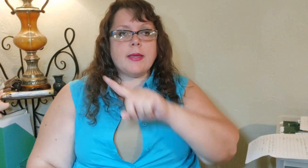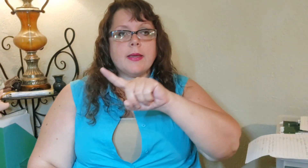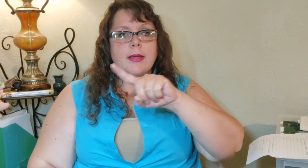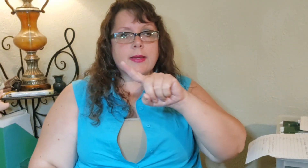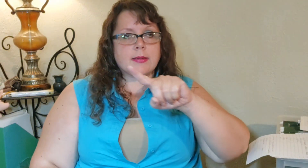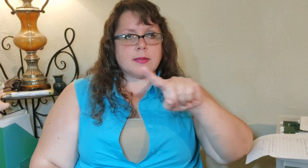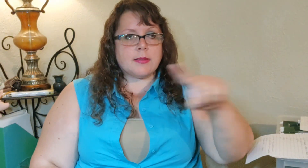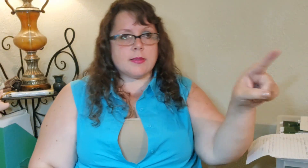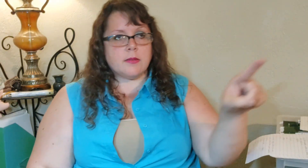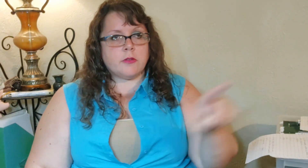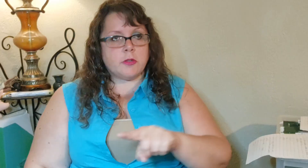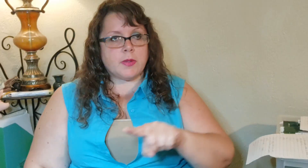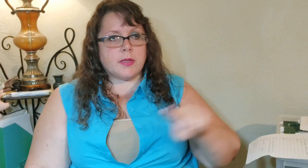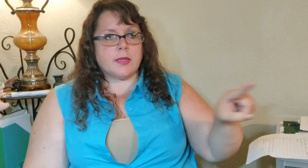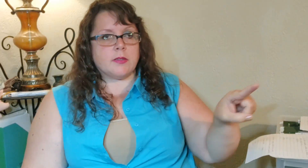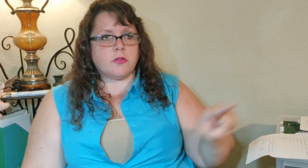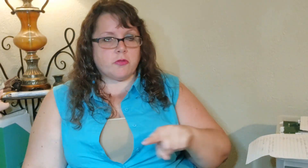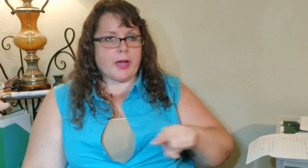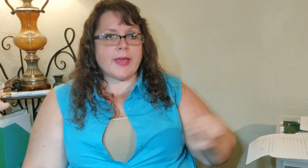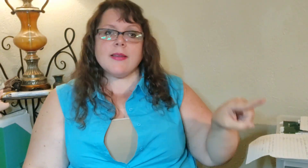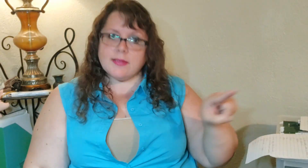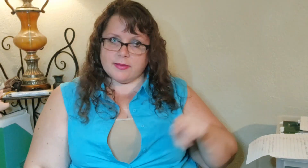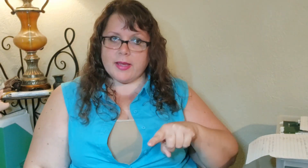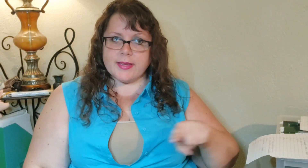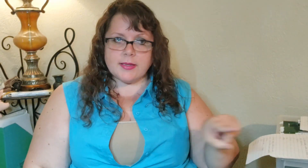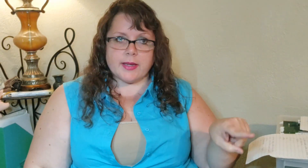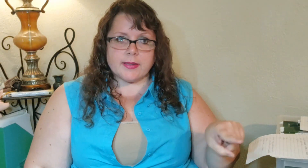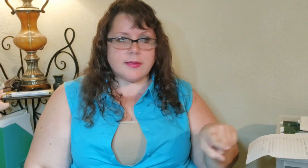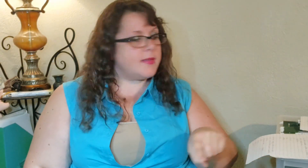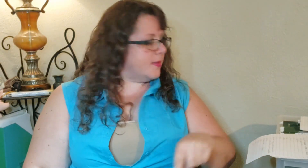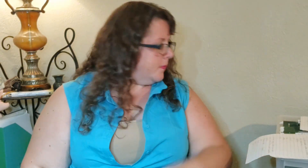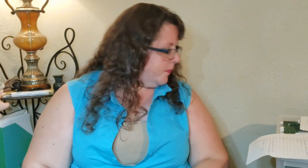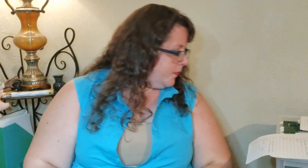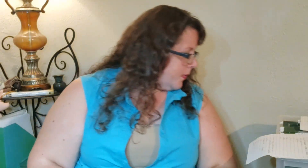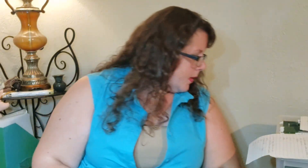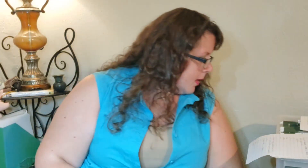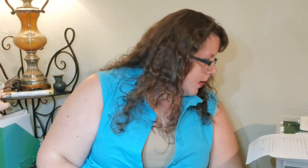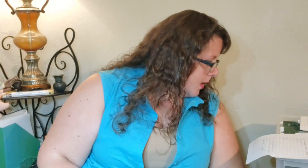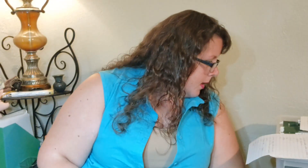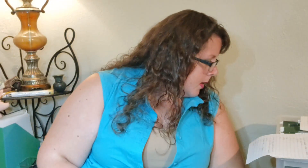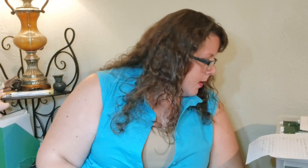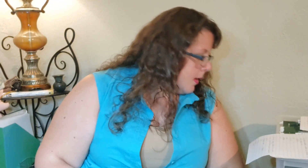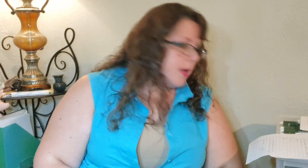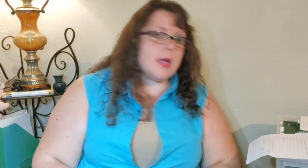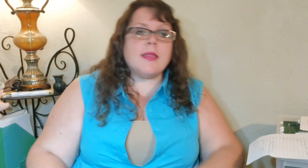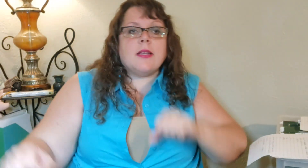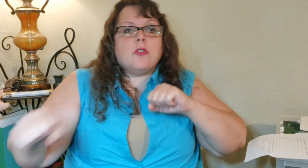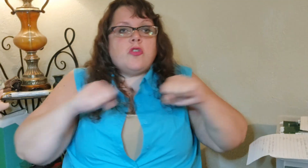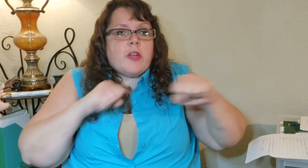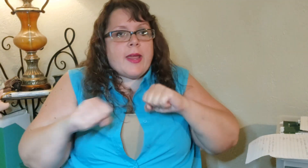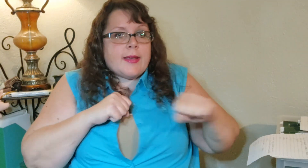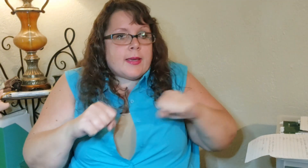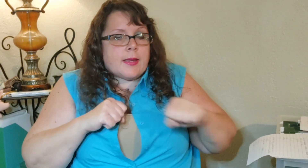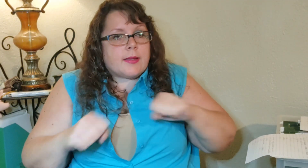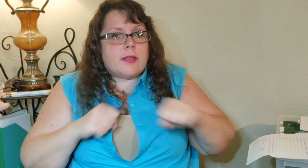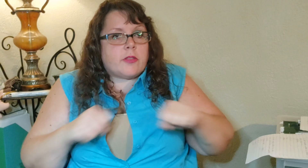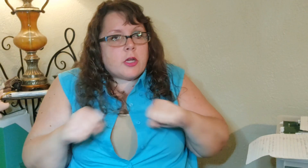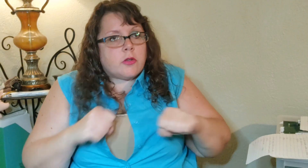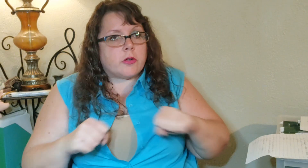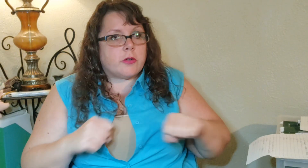Lightning is doing the strikes like it does. And then shaking, the thunder